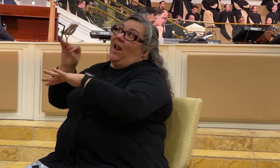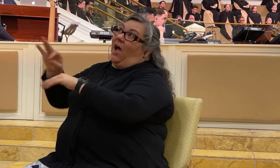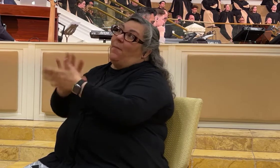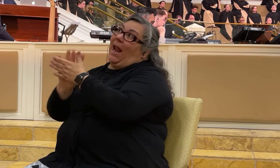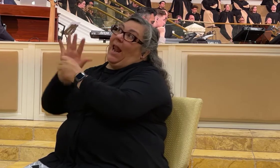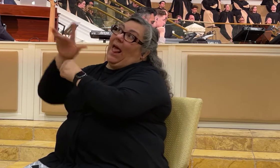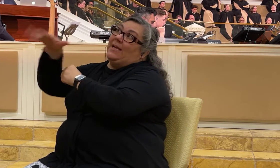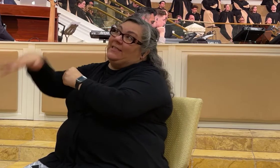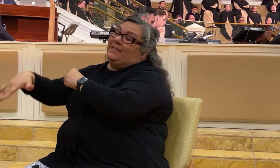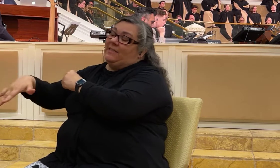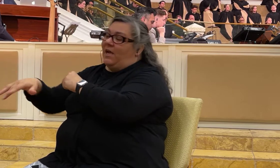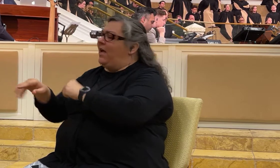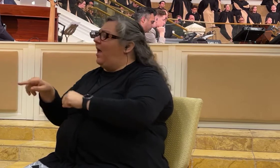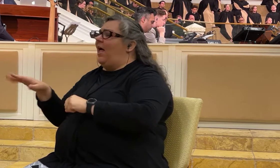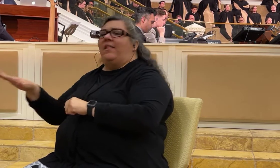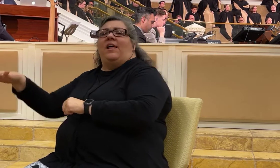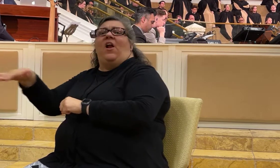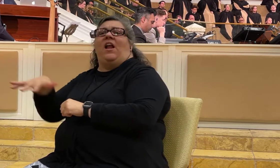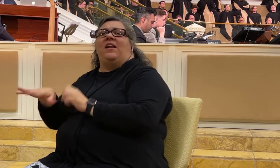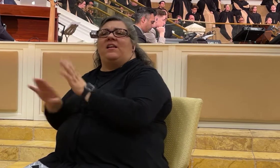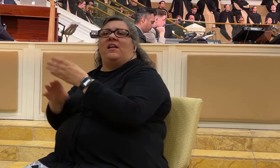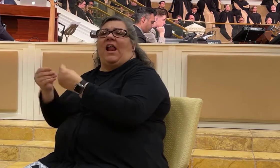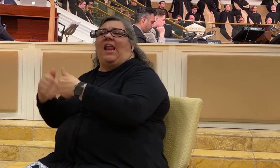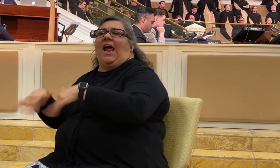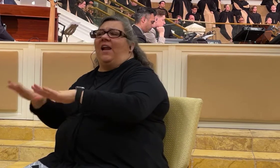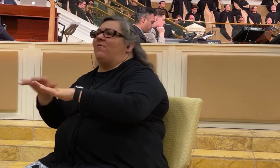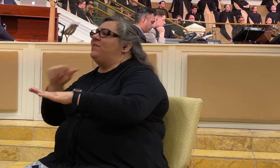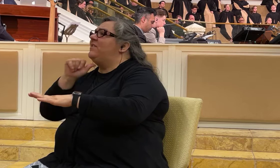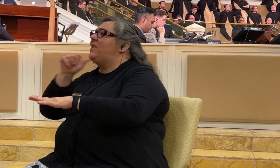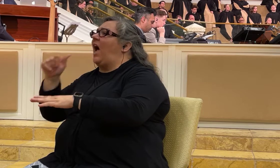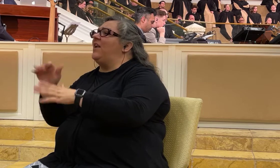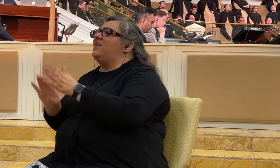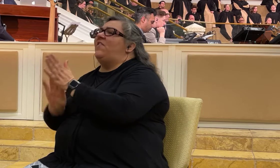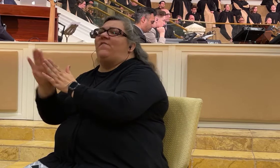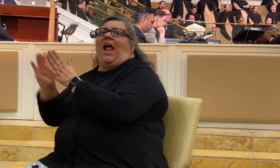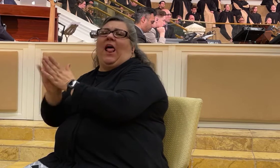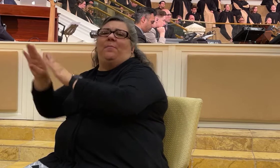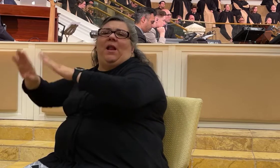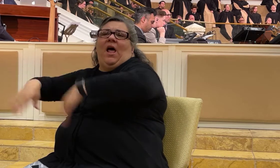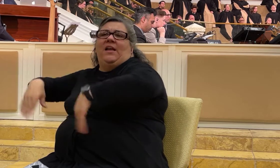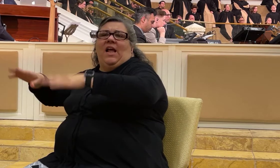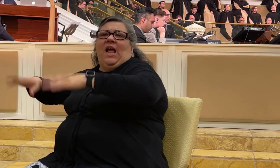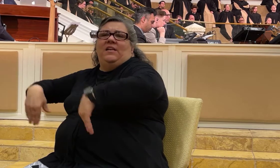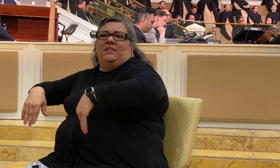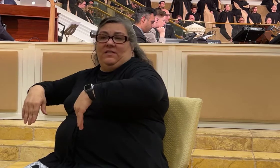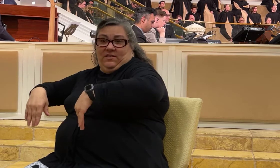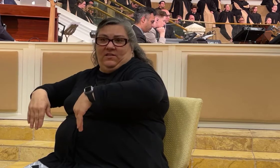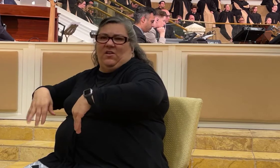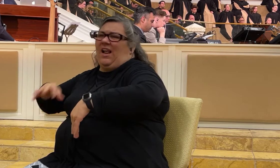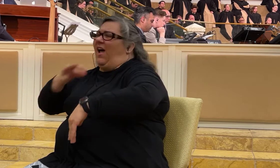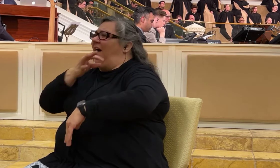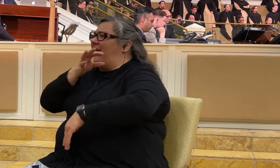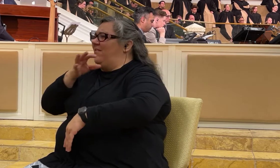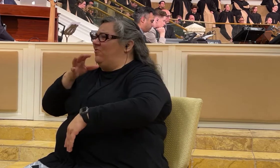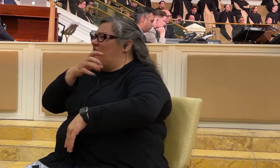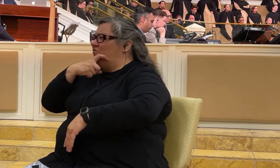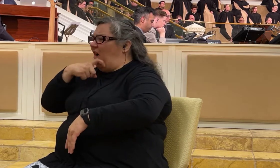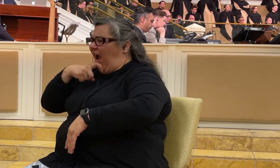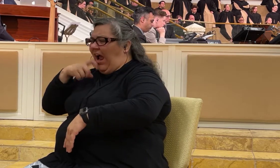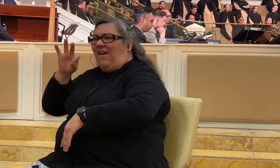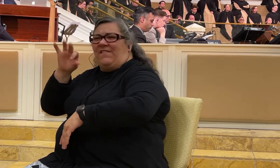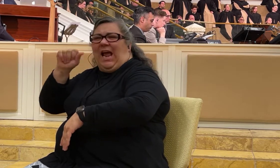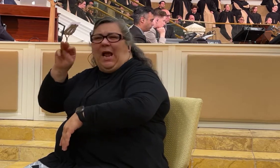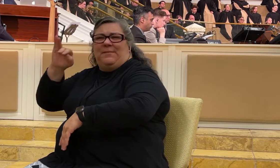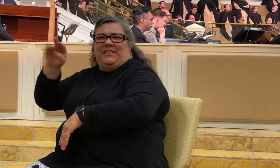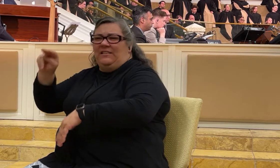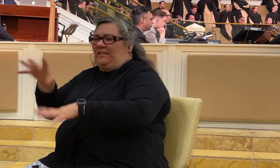not fully developed. In fact, at that time, as we pointed out, it was in famine. But Canaan land you have